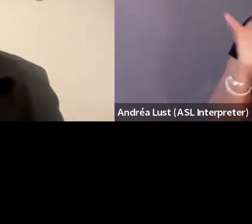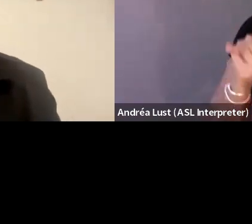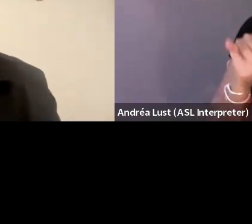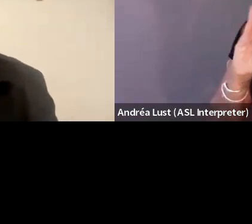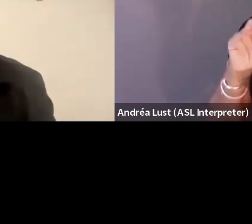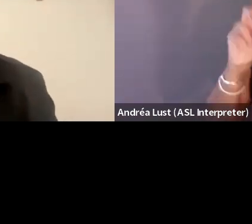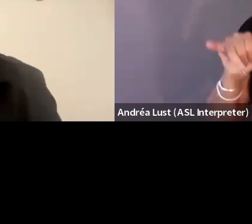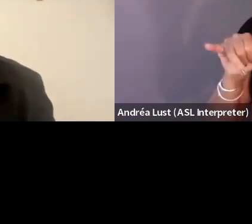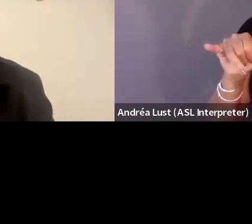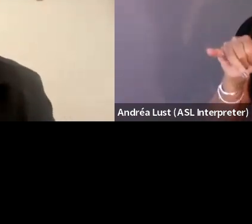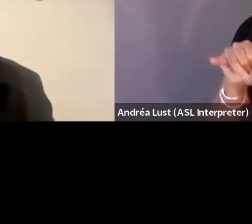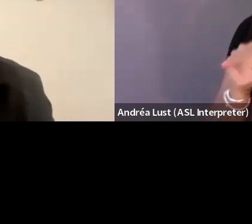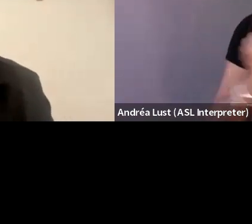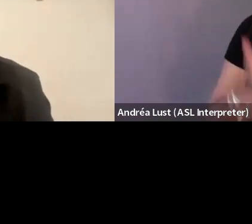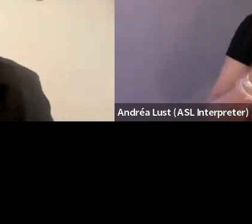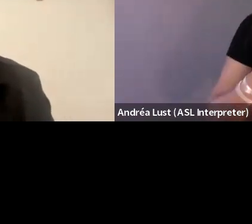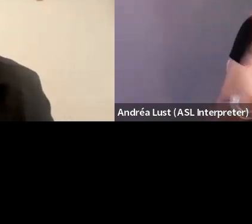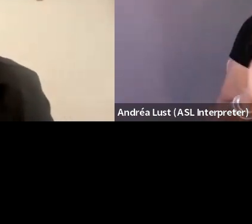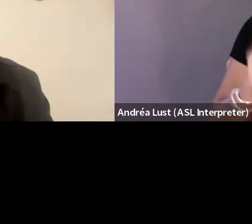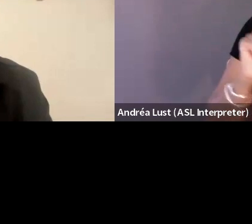at Tribeca 2023.